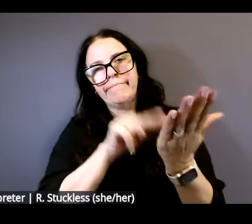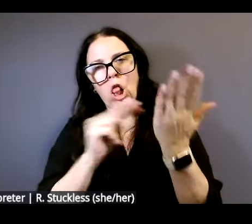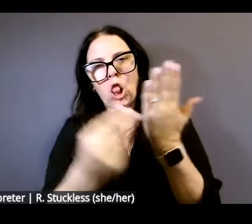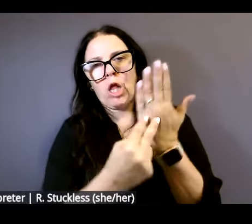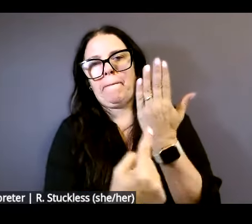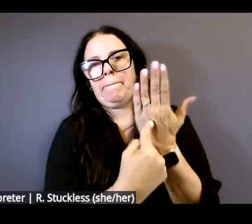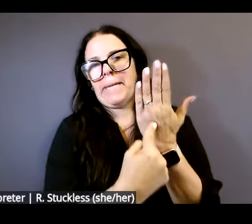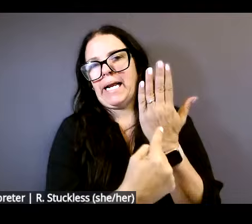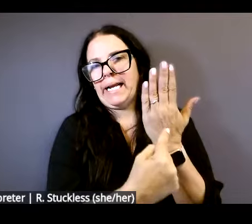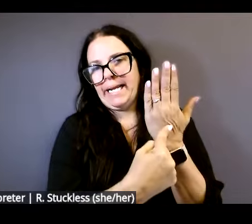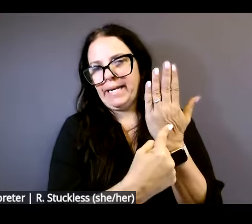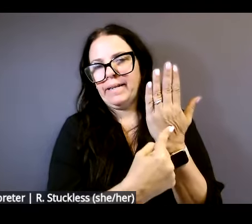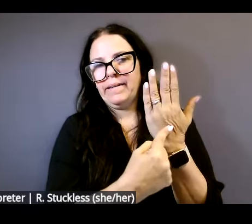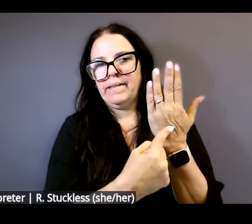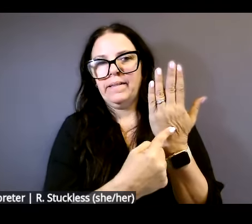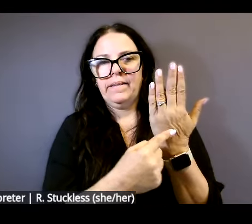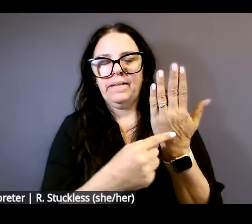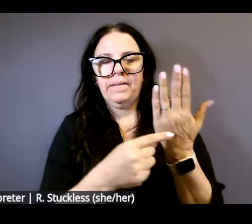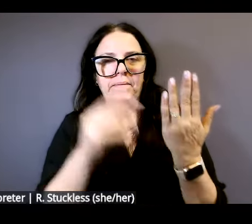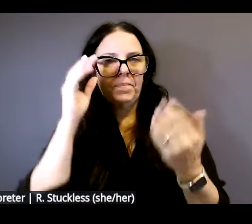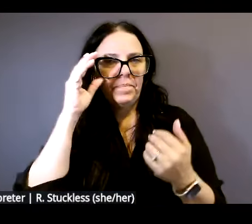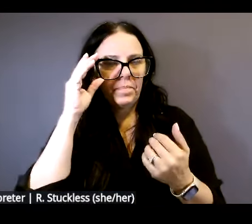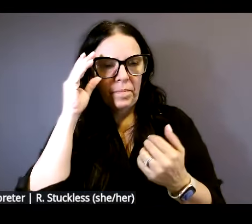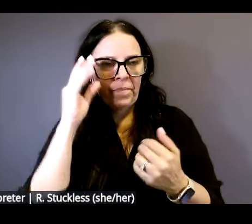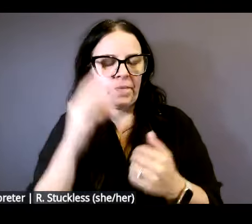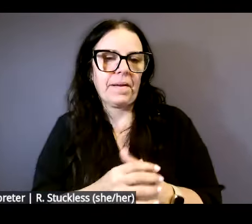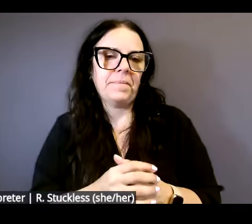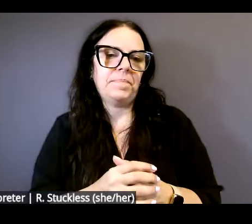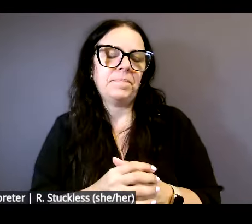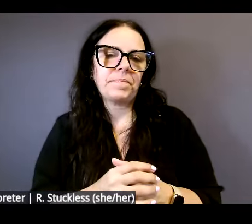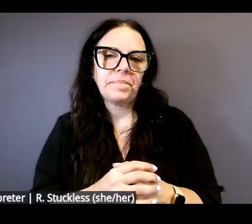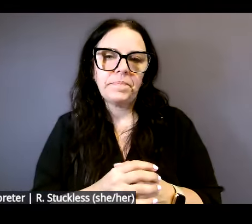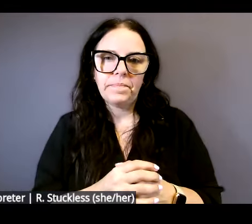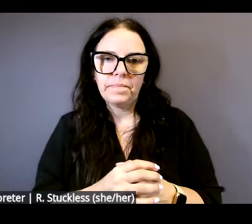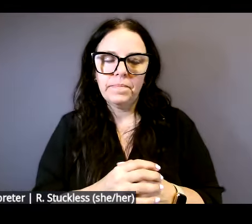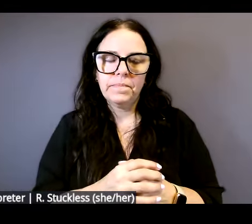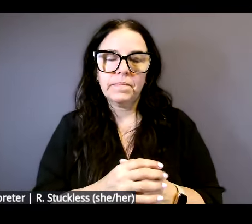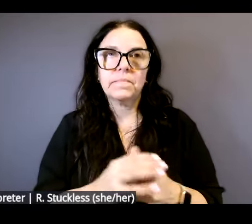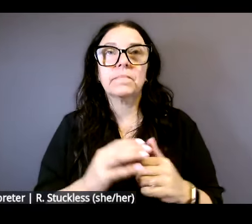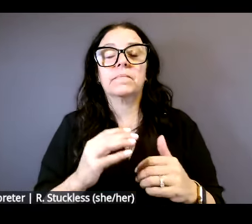or the form of the petition itself. Then on